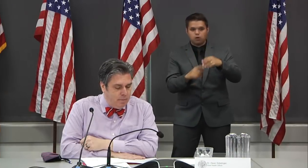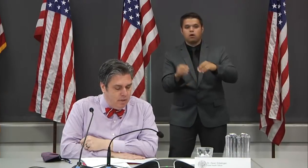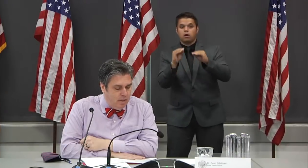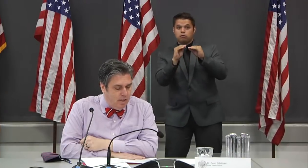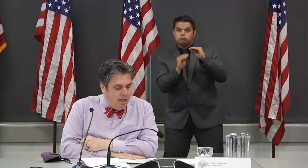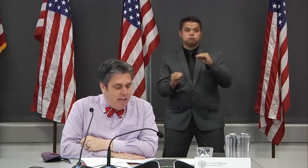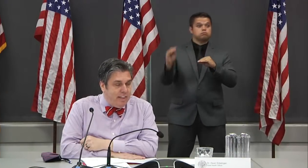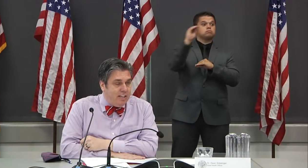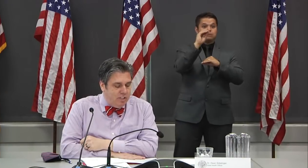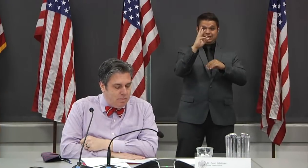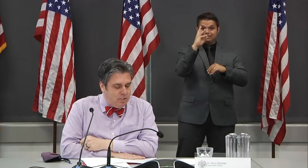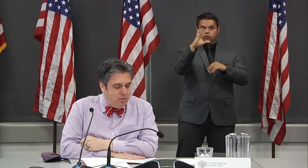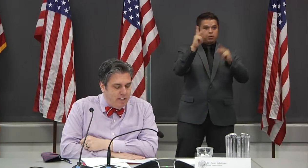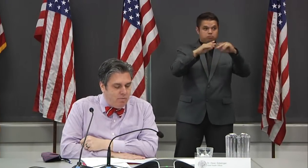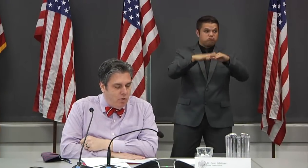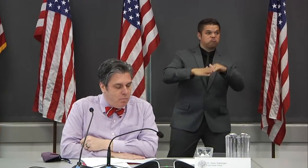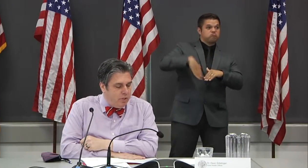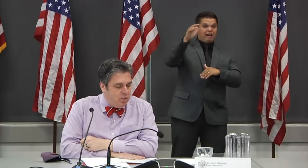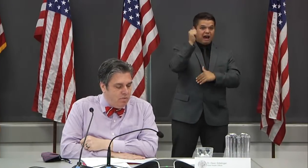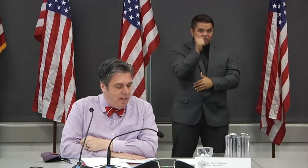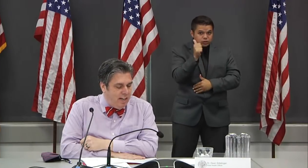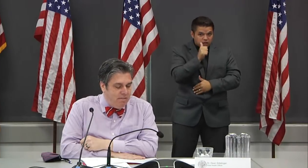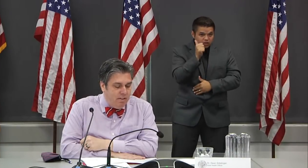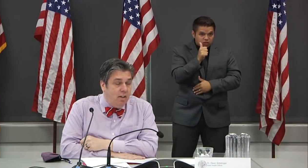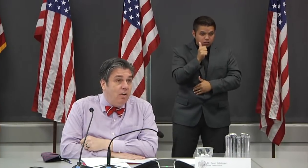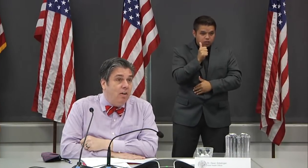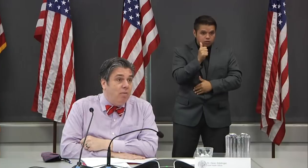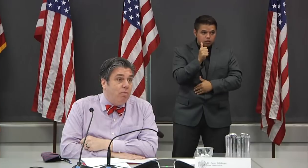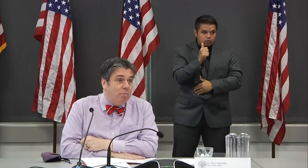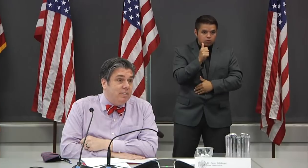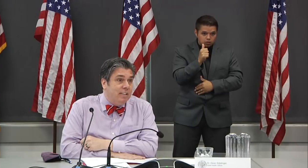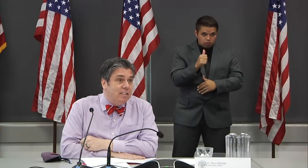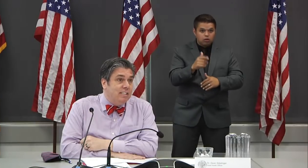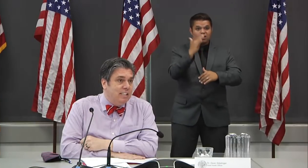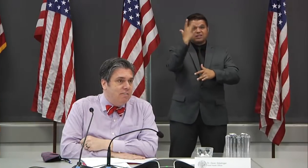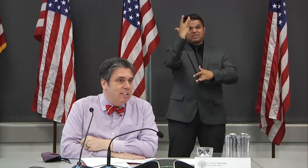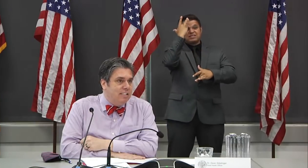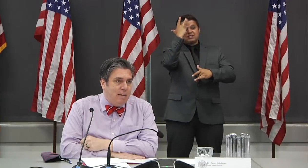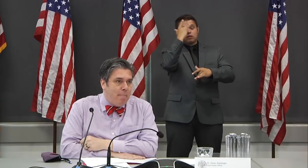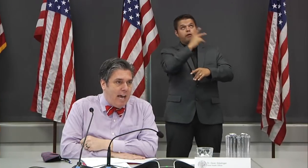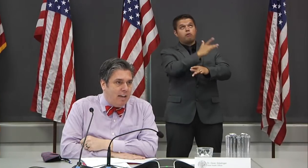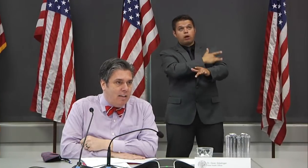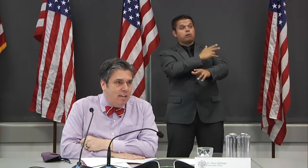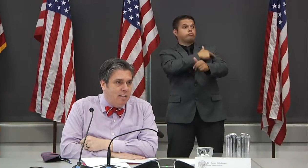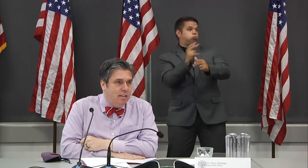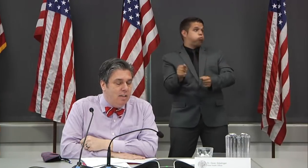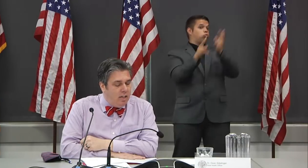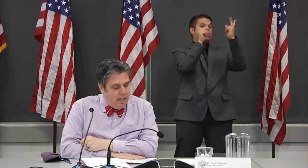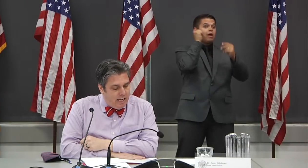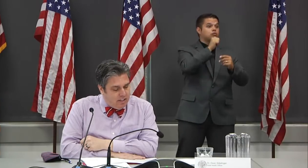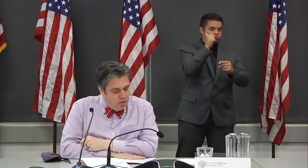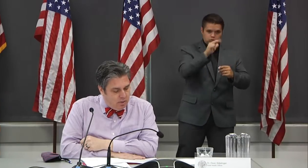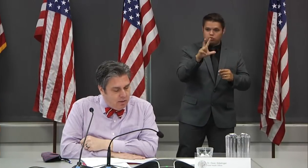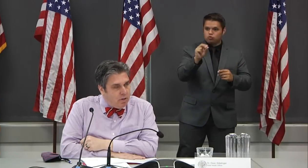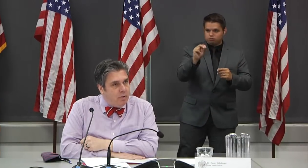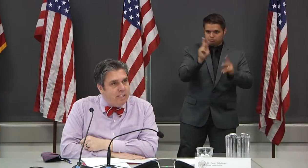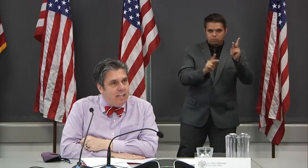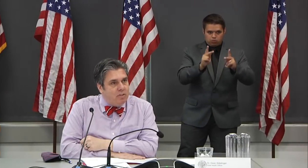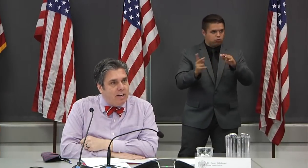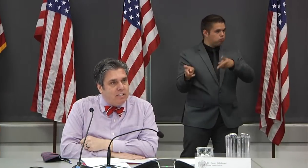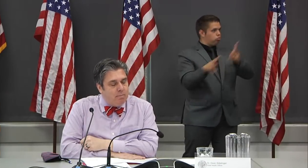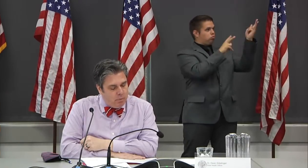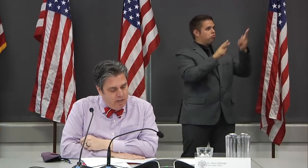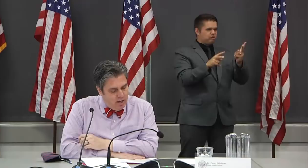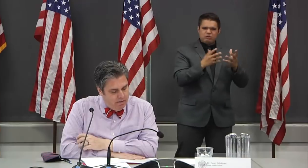30, and that transmission rate of 1.25 represents a significant step back. And I don't think we're going